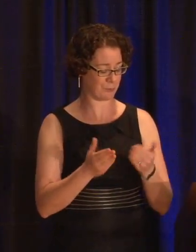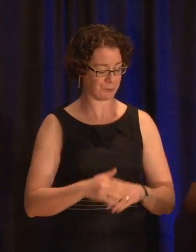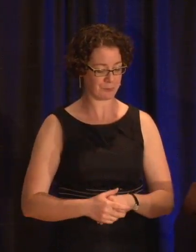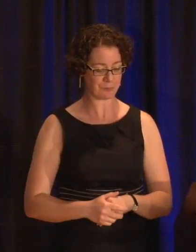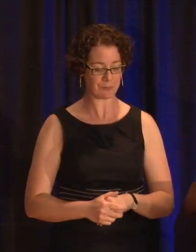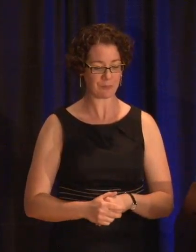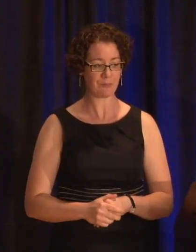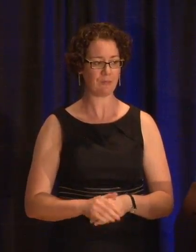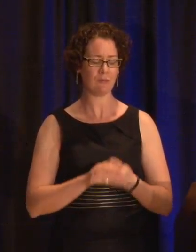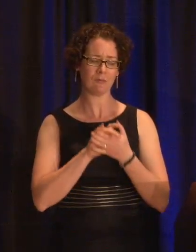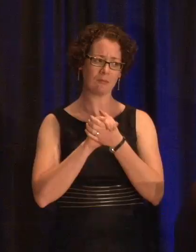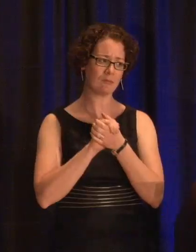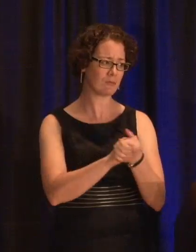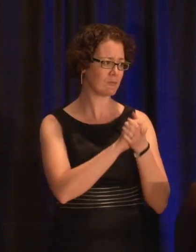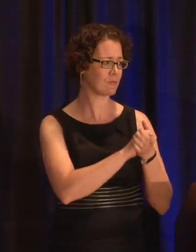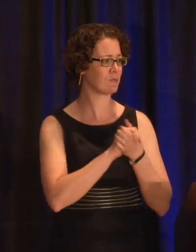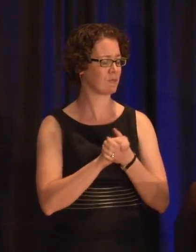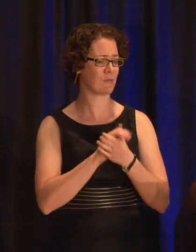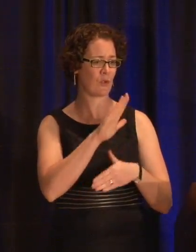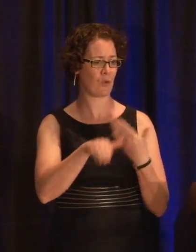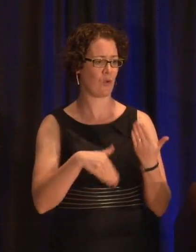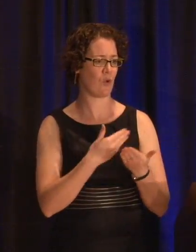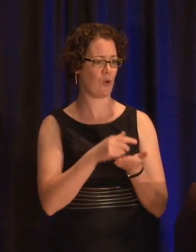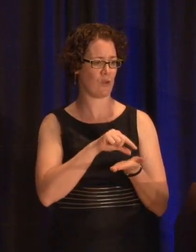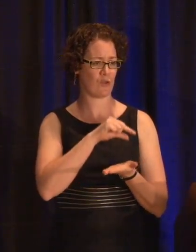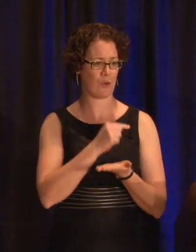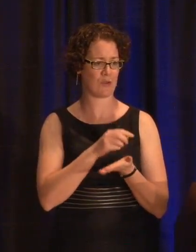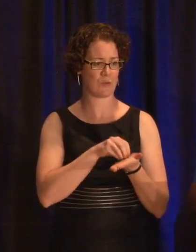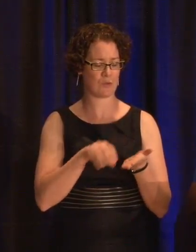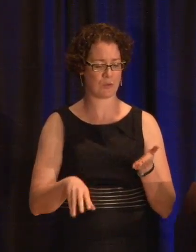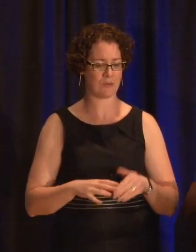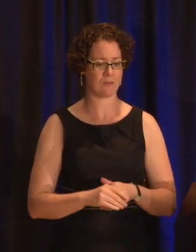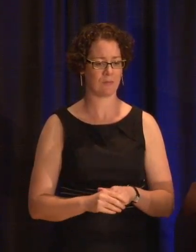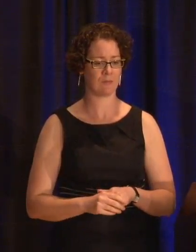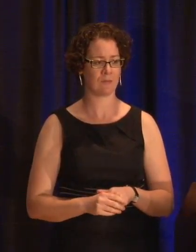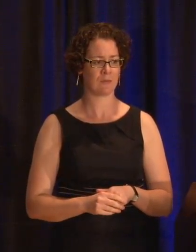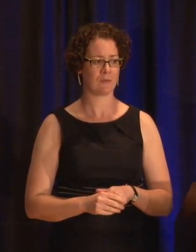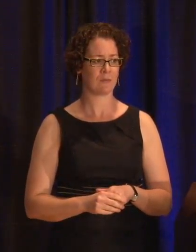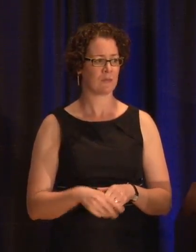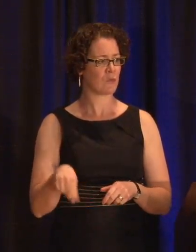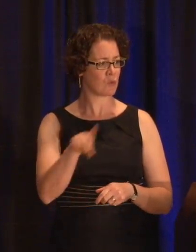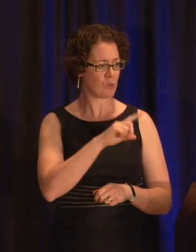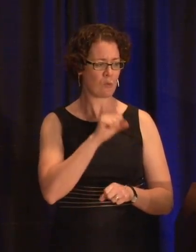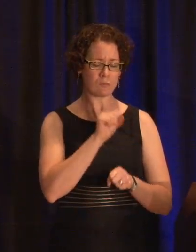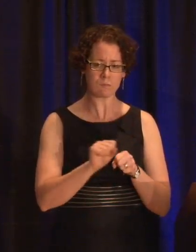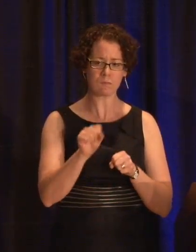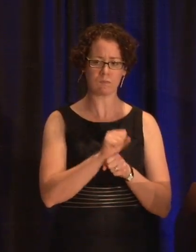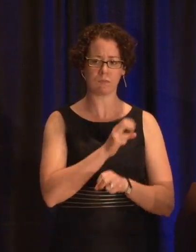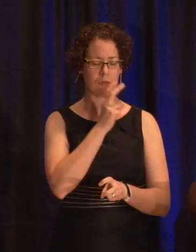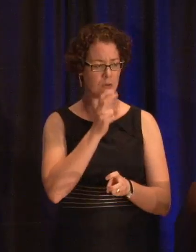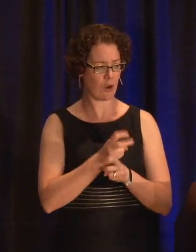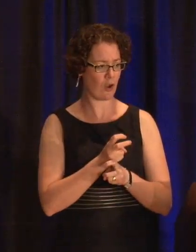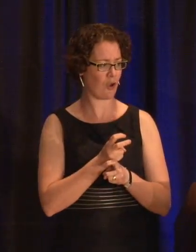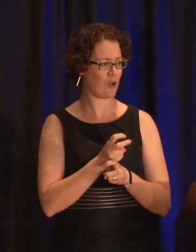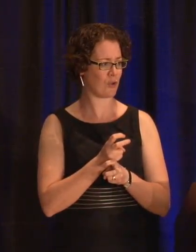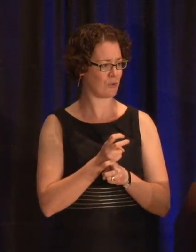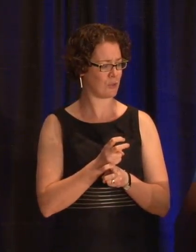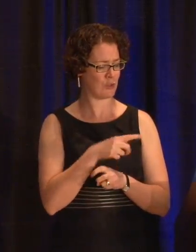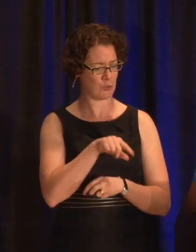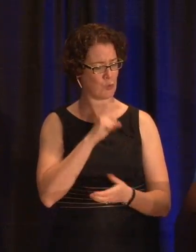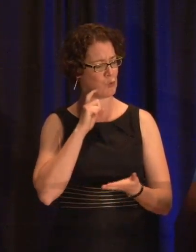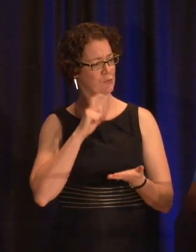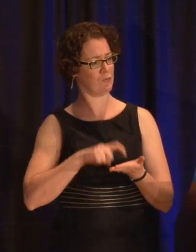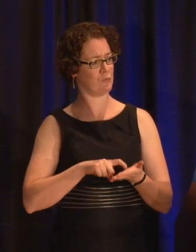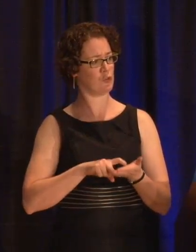A huge congratulations goes out to all of you. I know how hard you all have worked, and you all deserve the best life has to